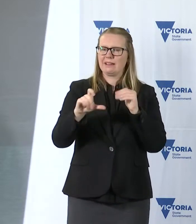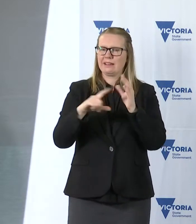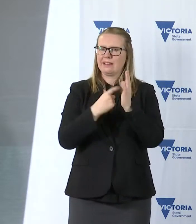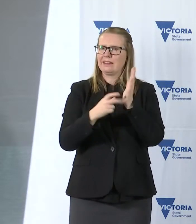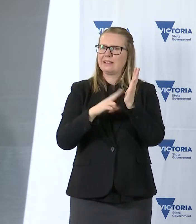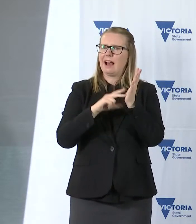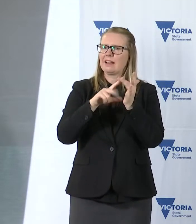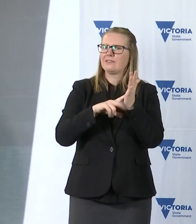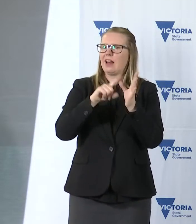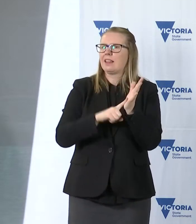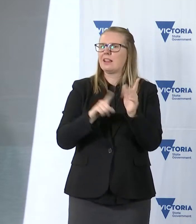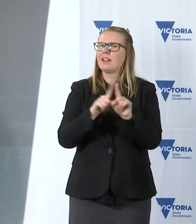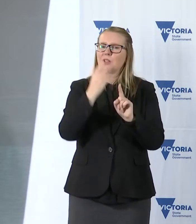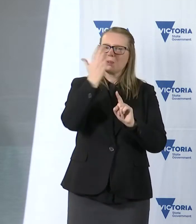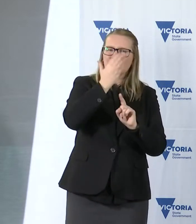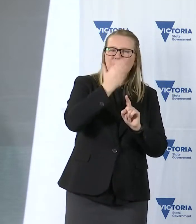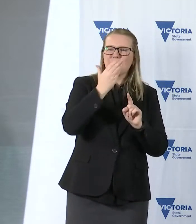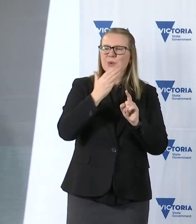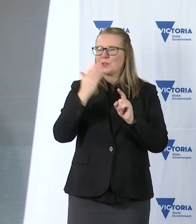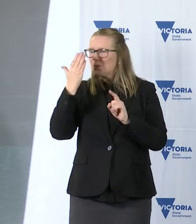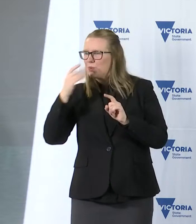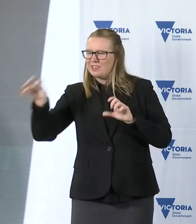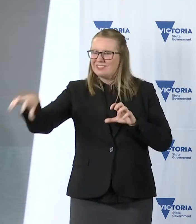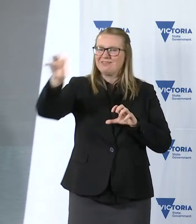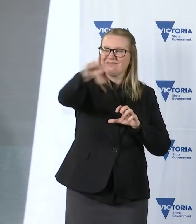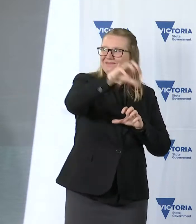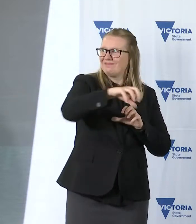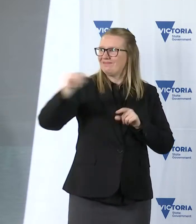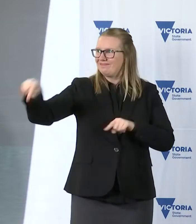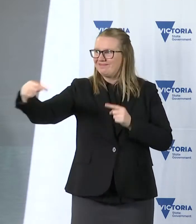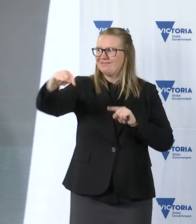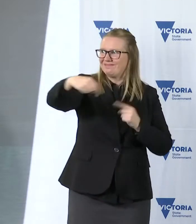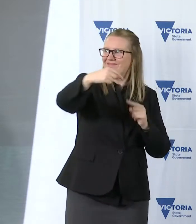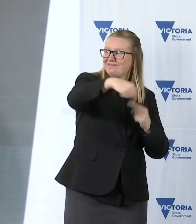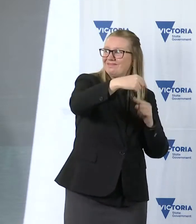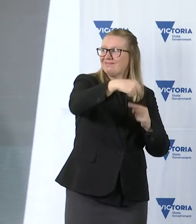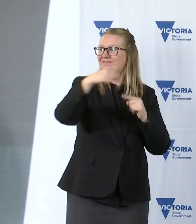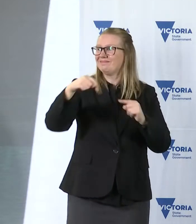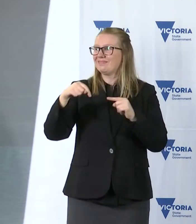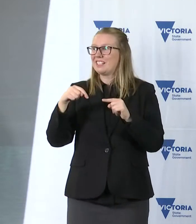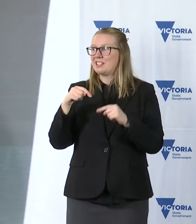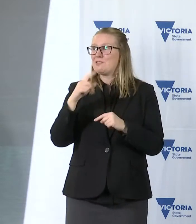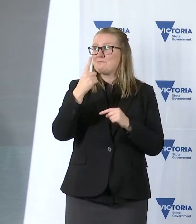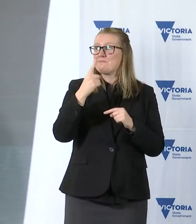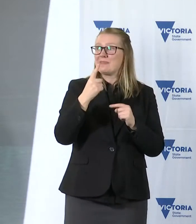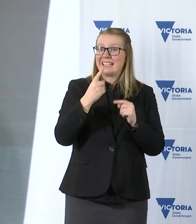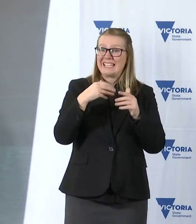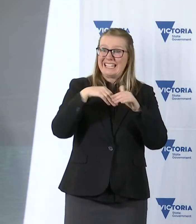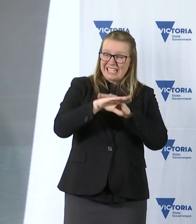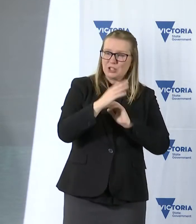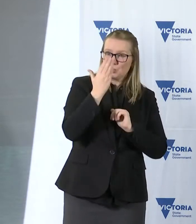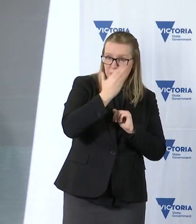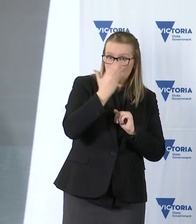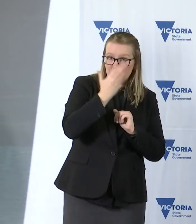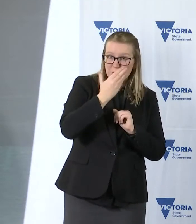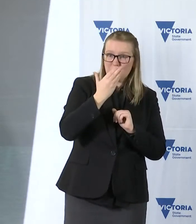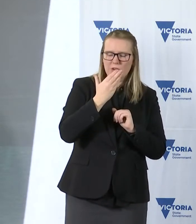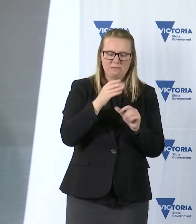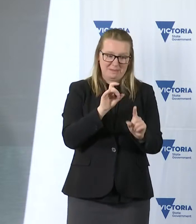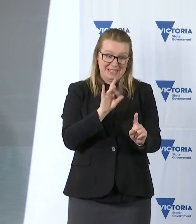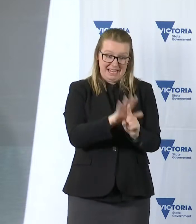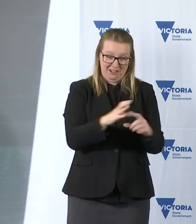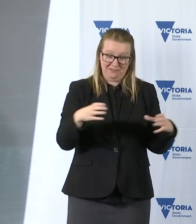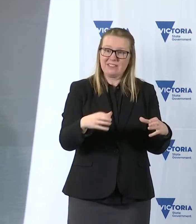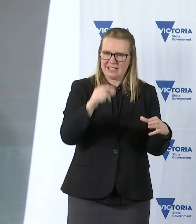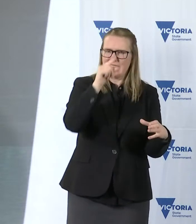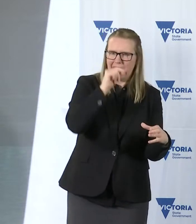can't go ahead. No. A school can verse another school in football. Look, I can come back to you with the legal wording of our directions with